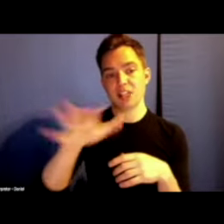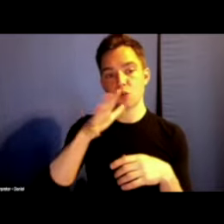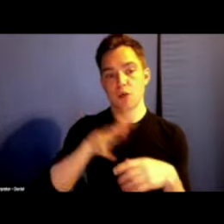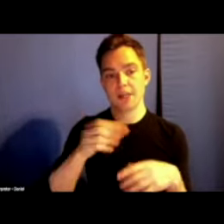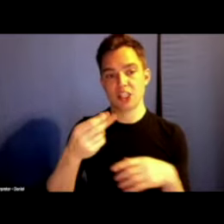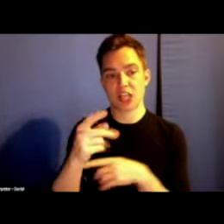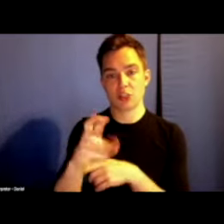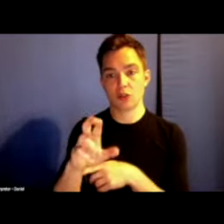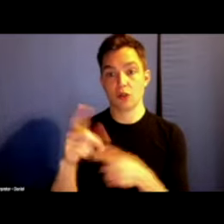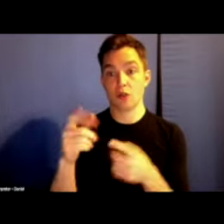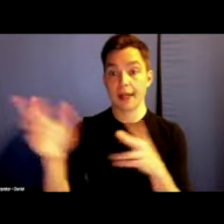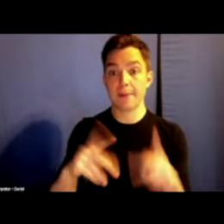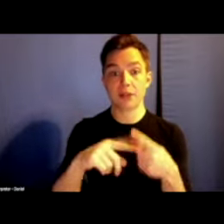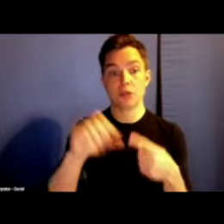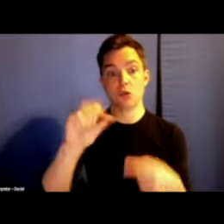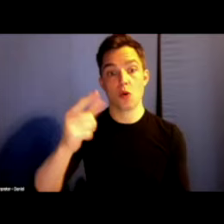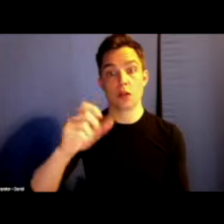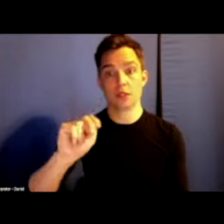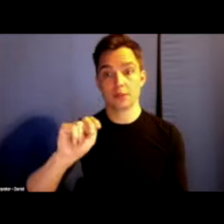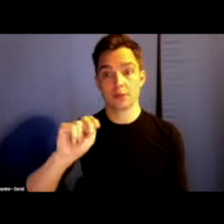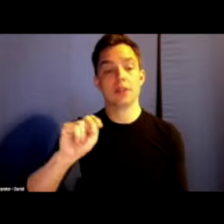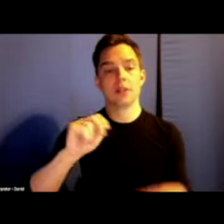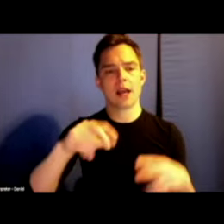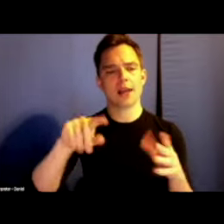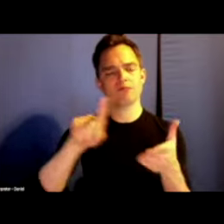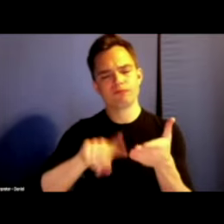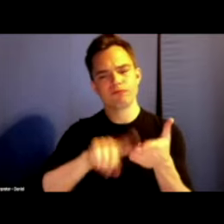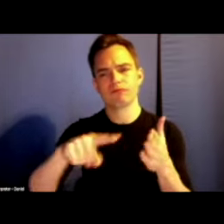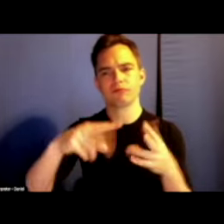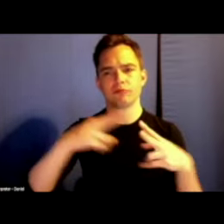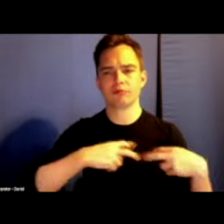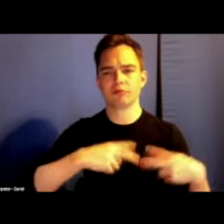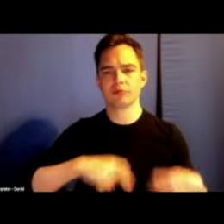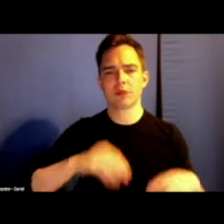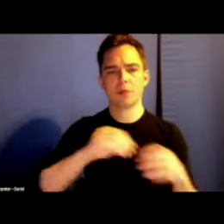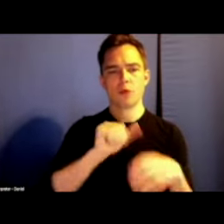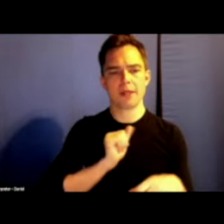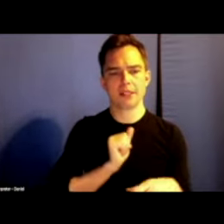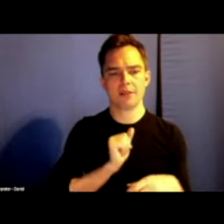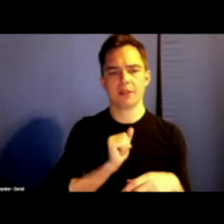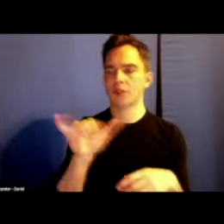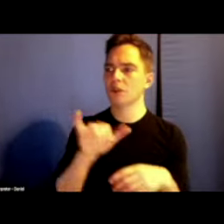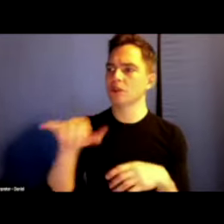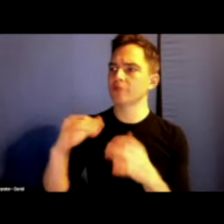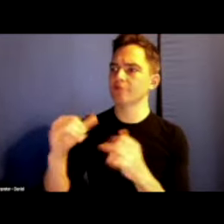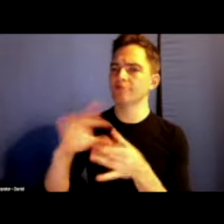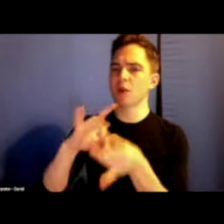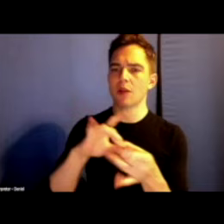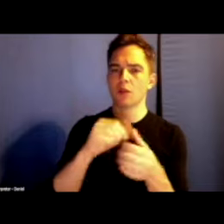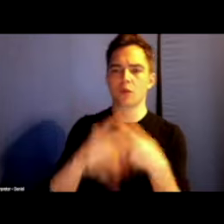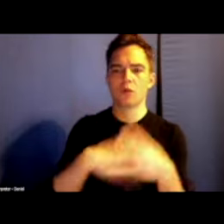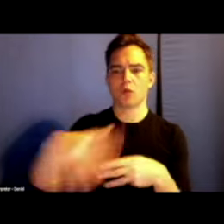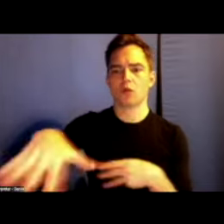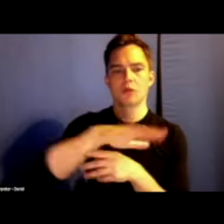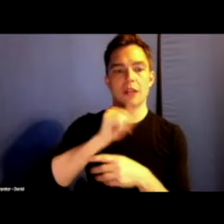Upon my return to Oregon, I began to look deeper at myself and the world around me. I never did become